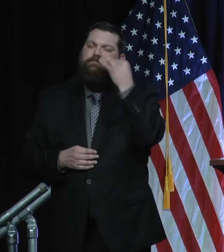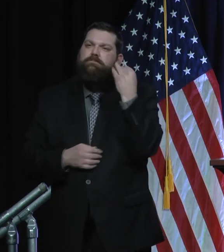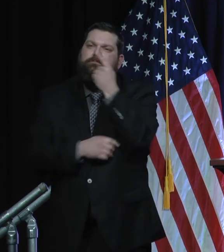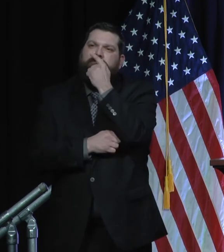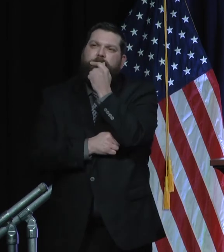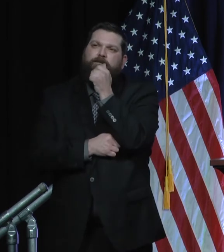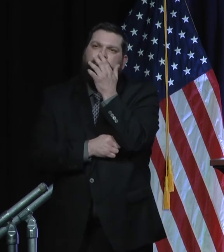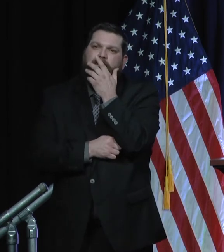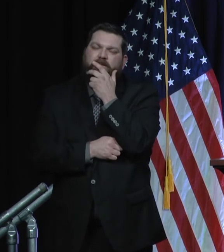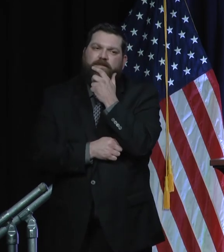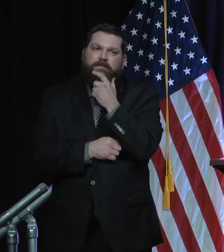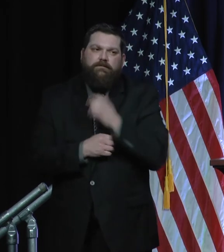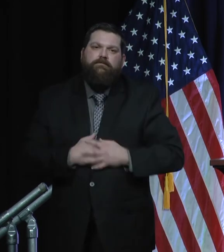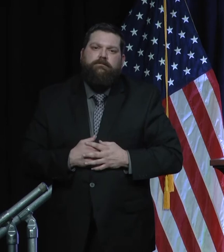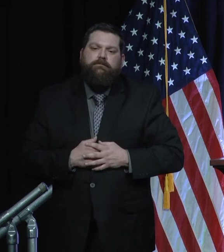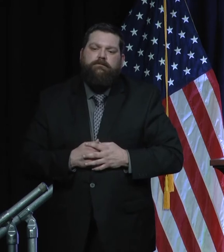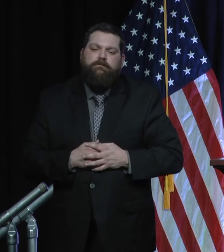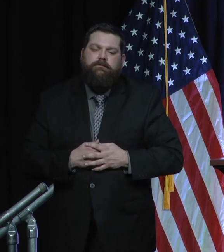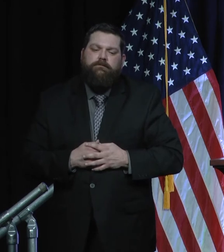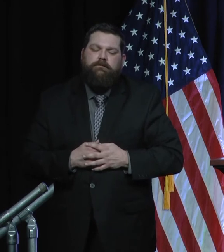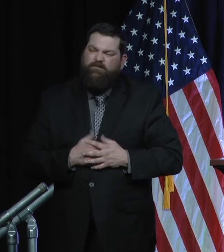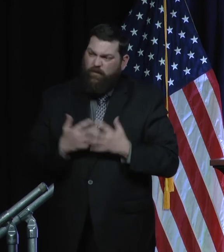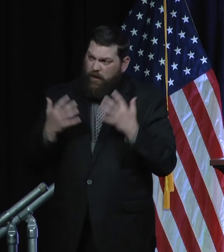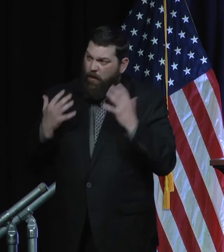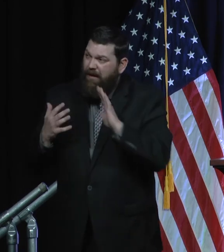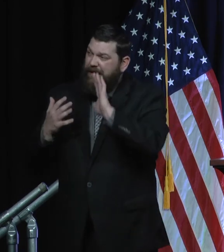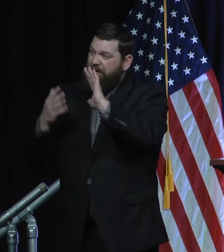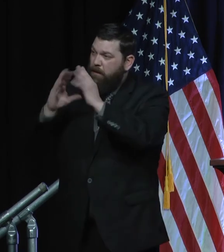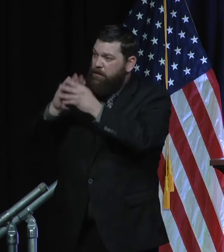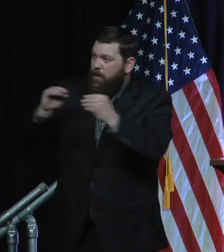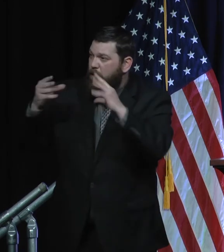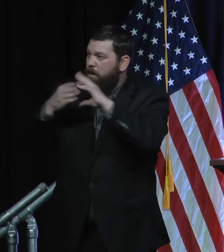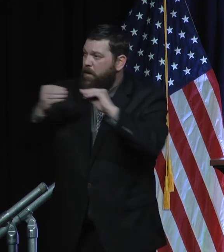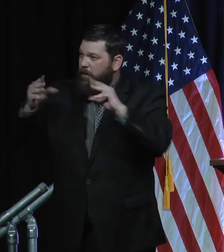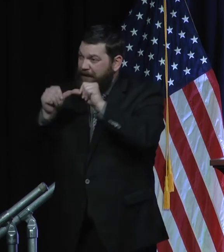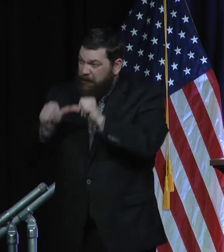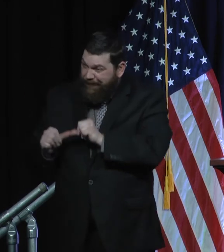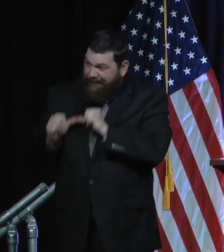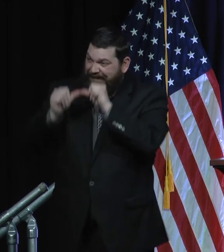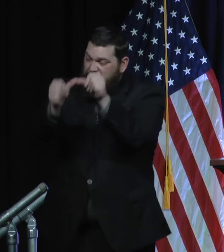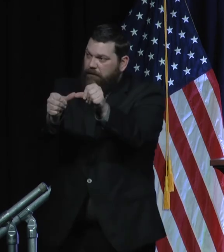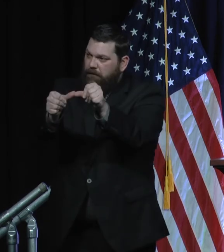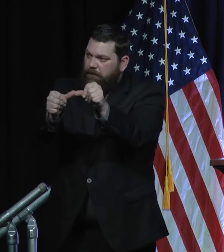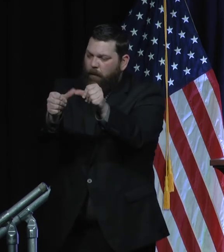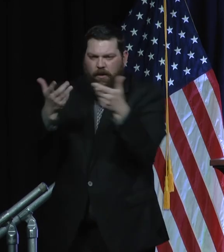how do we make sure that this legacy does not be forgotten?